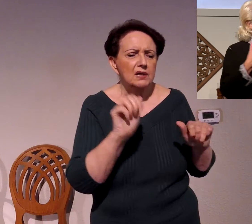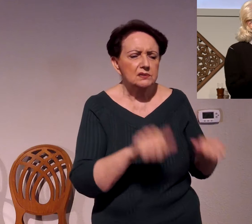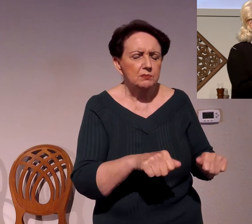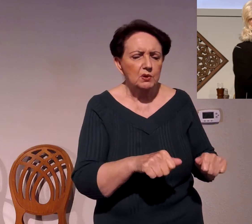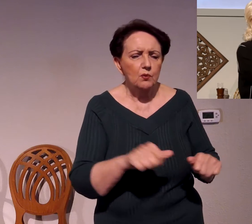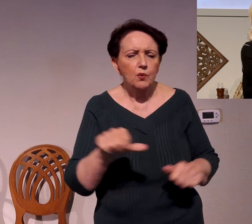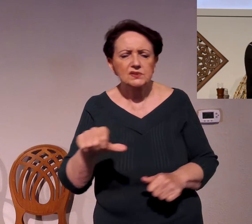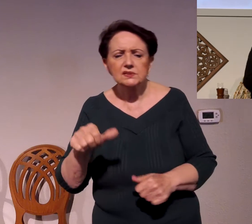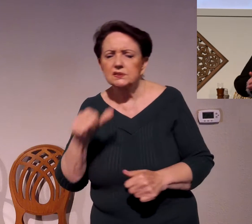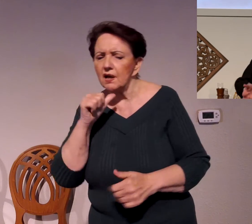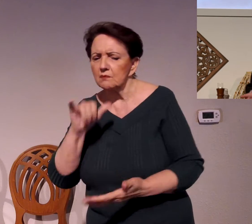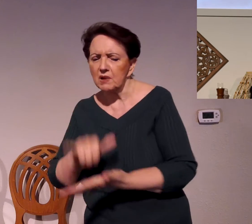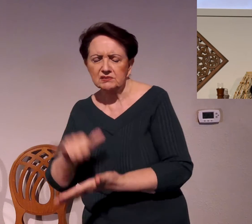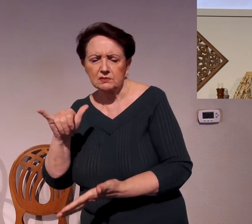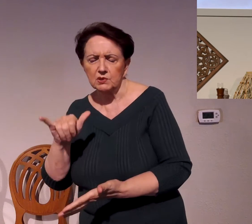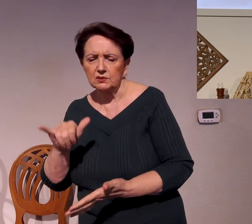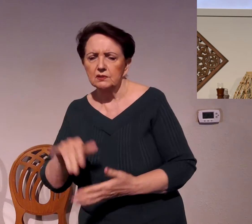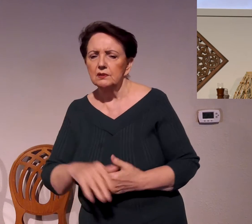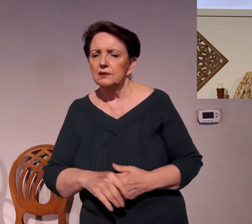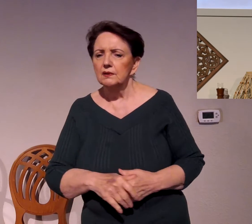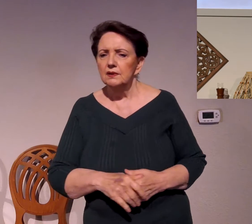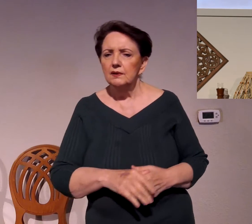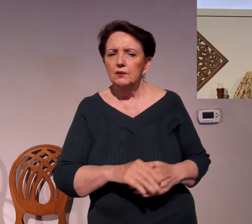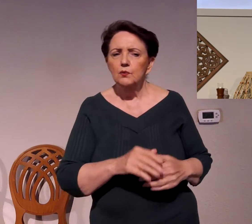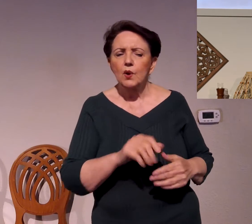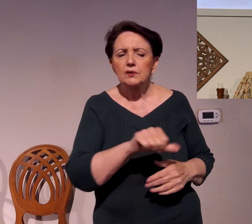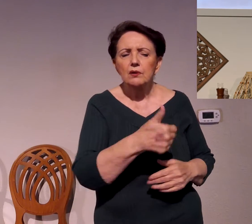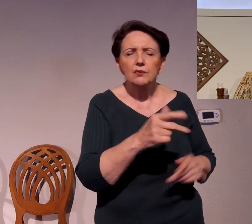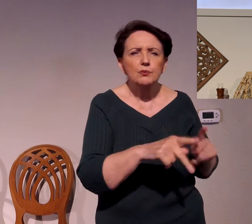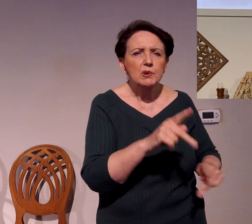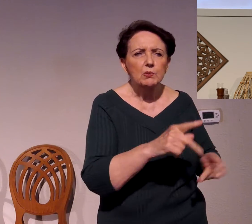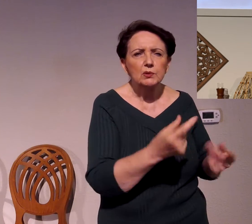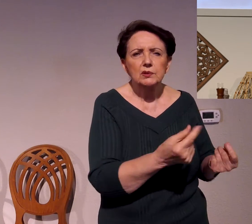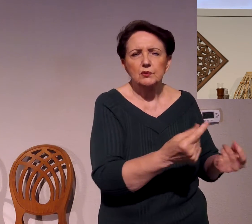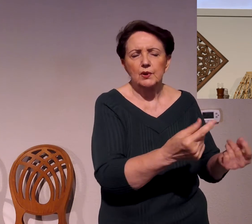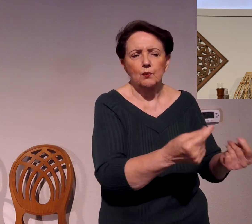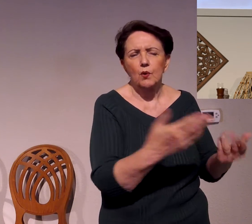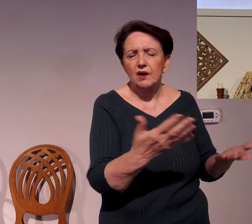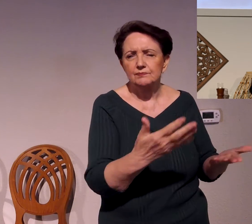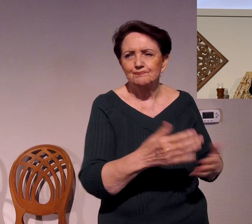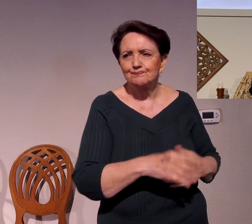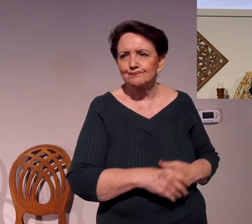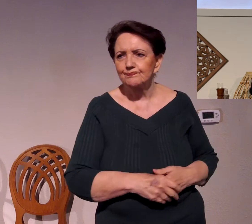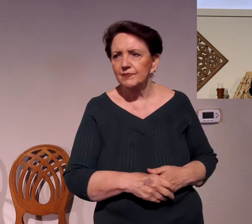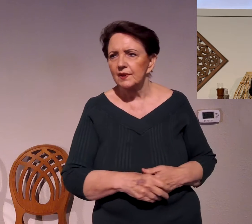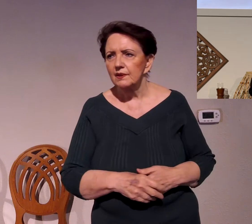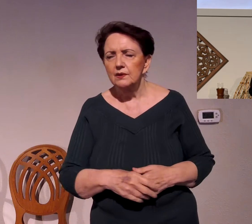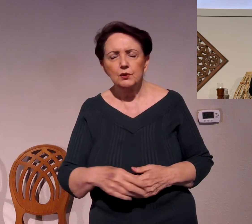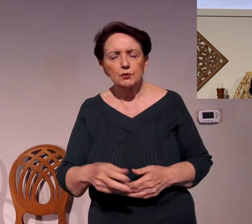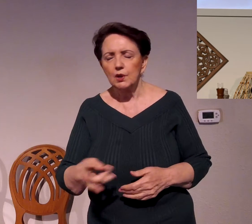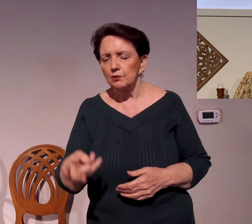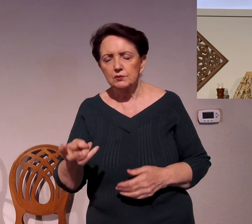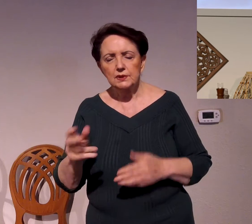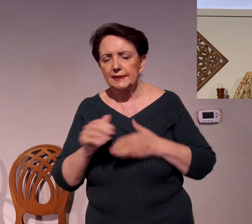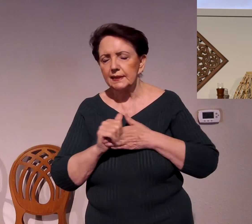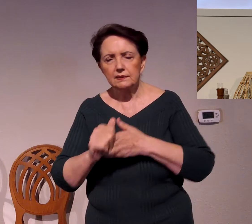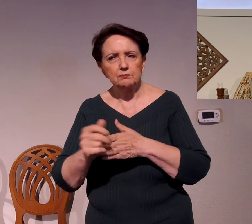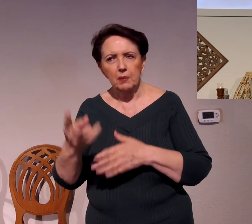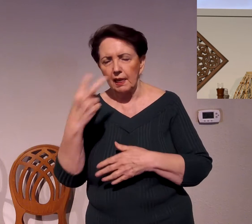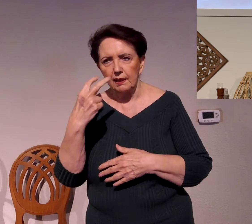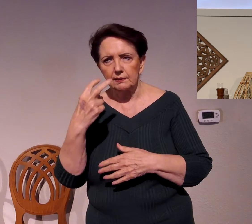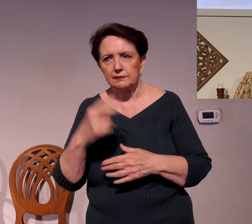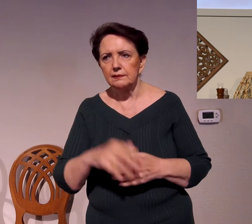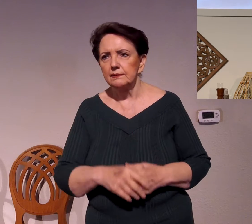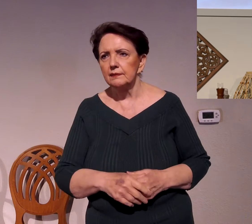doing, how might some of these things pan out. We don't leap blind. I can't tell you how